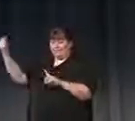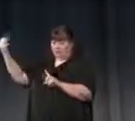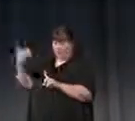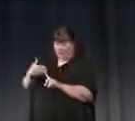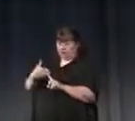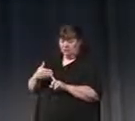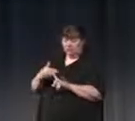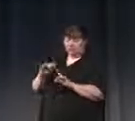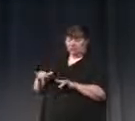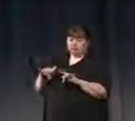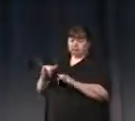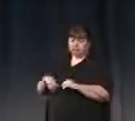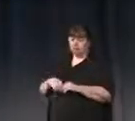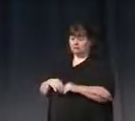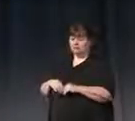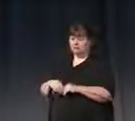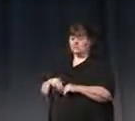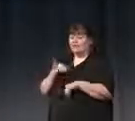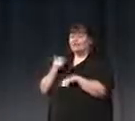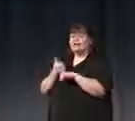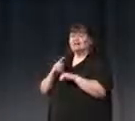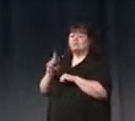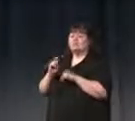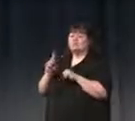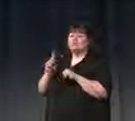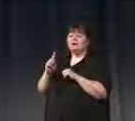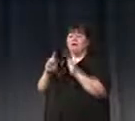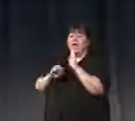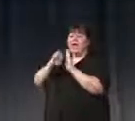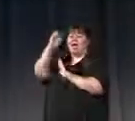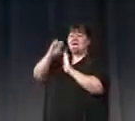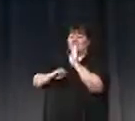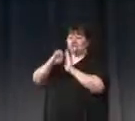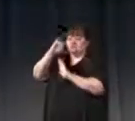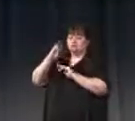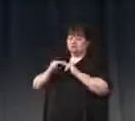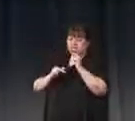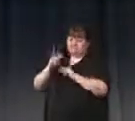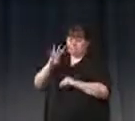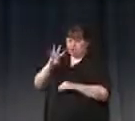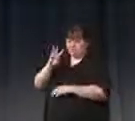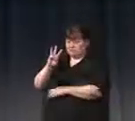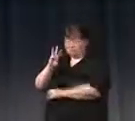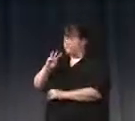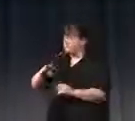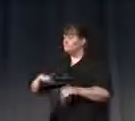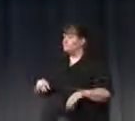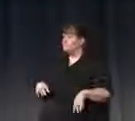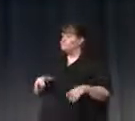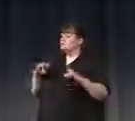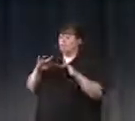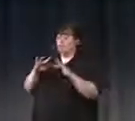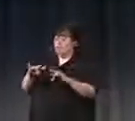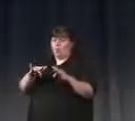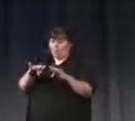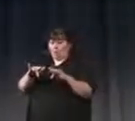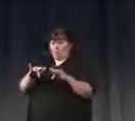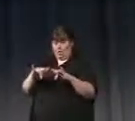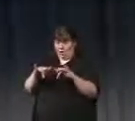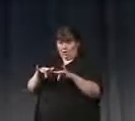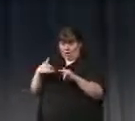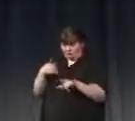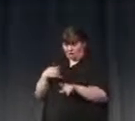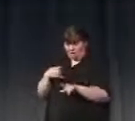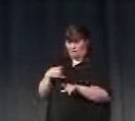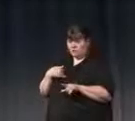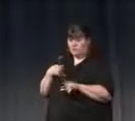any particular space. And here they're set up in an elevator in Building 46. And so we can take the recording that we make as well